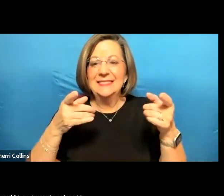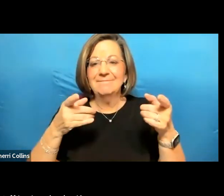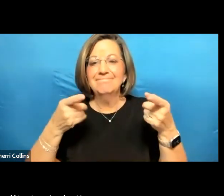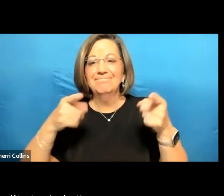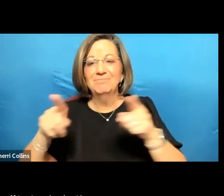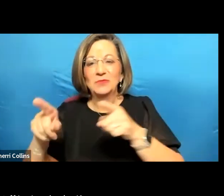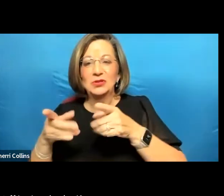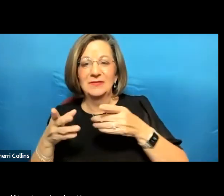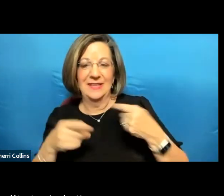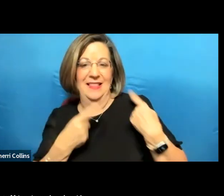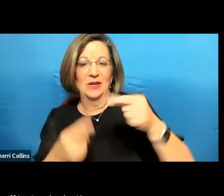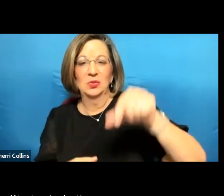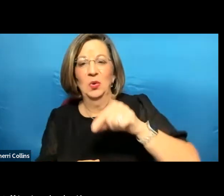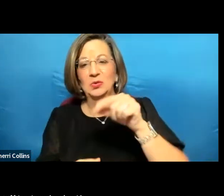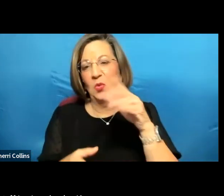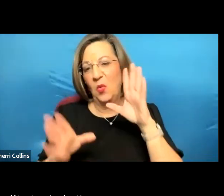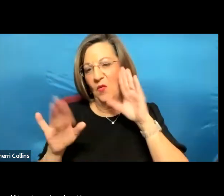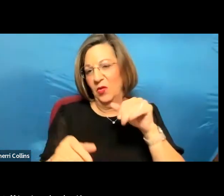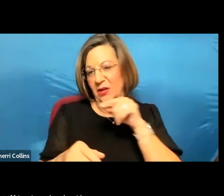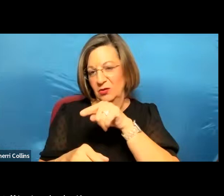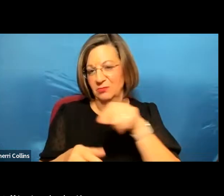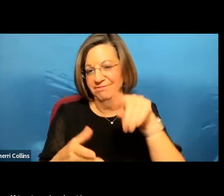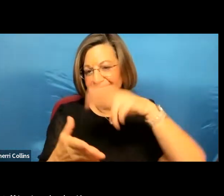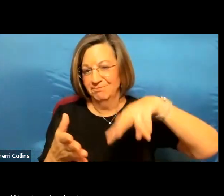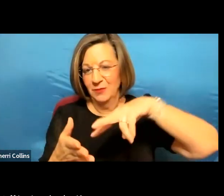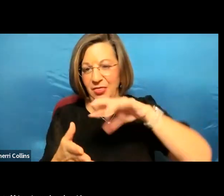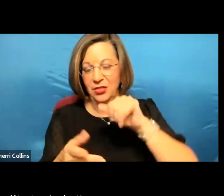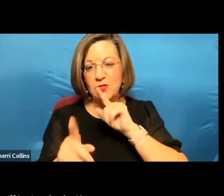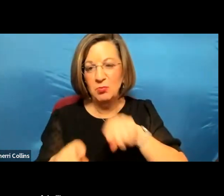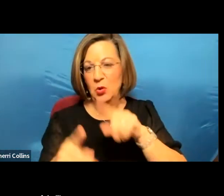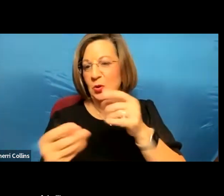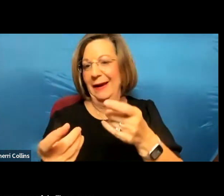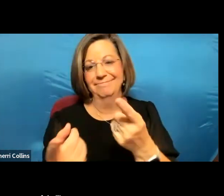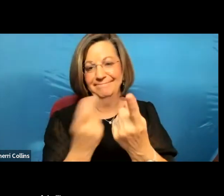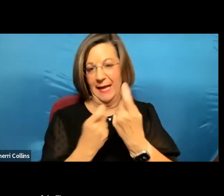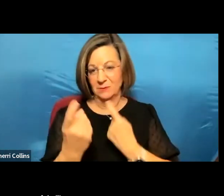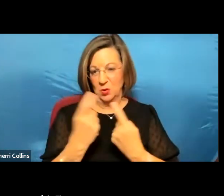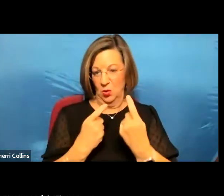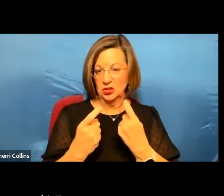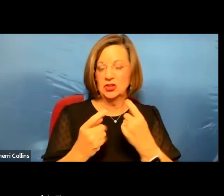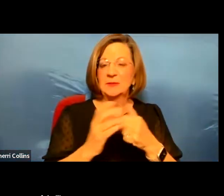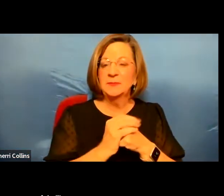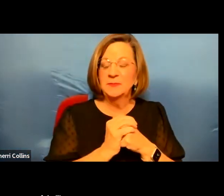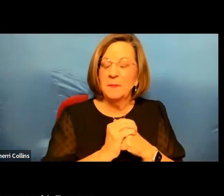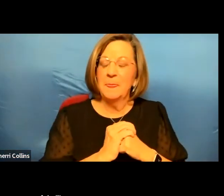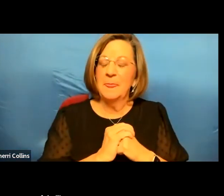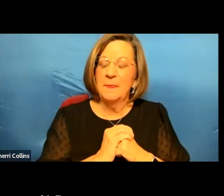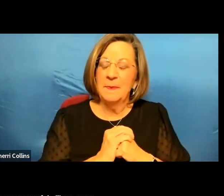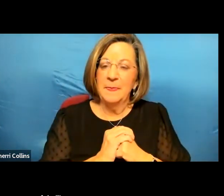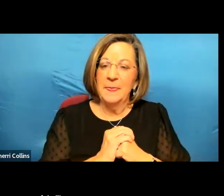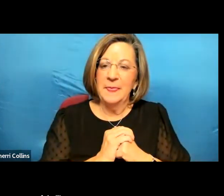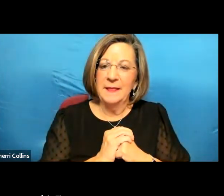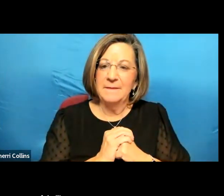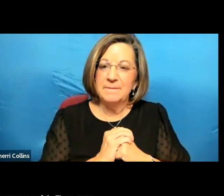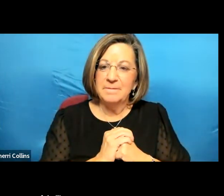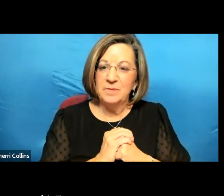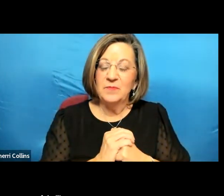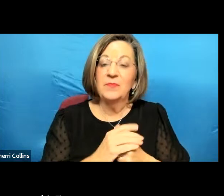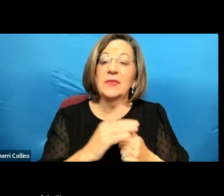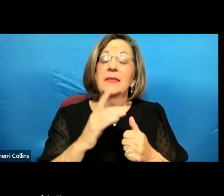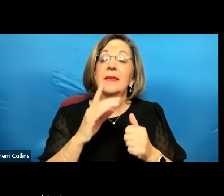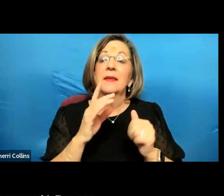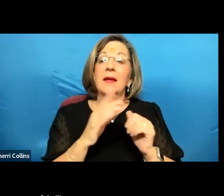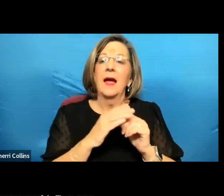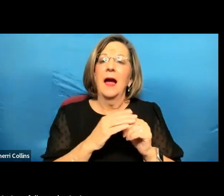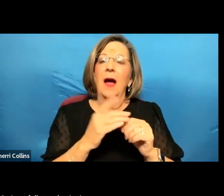There were many other activities that have taken place during this last quarter. So hopefully you've had a chance to read the report and you can ask me any questions